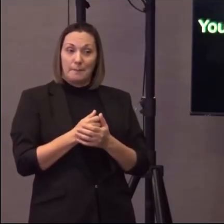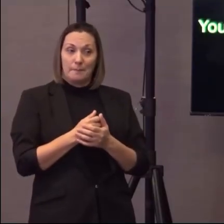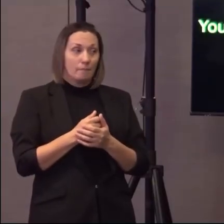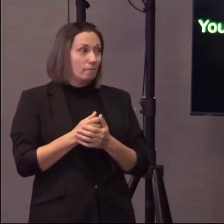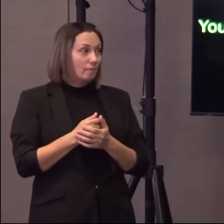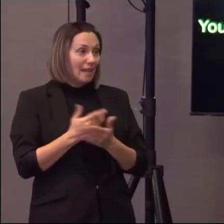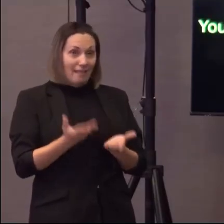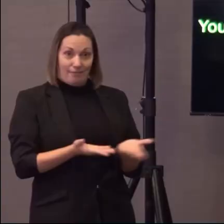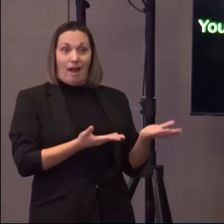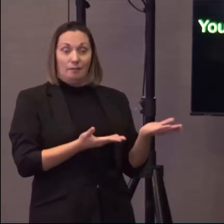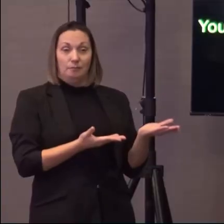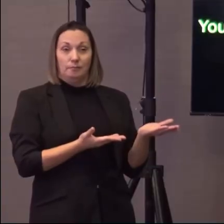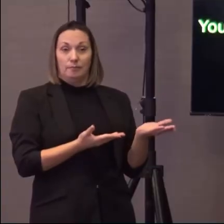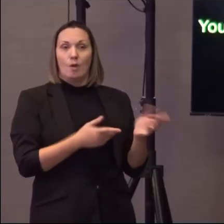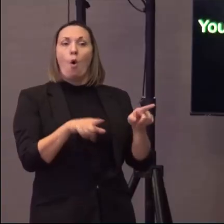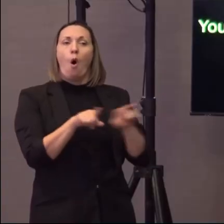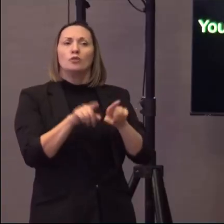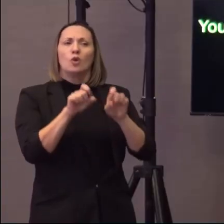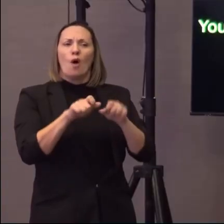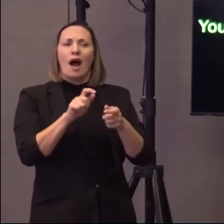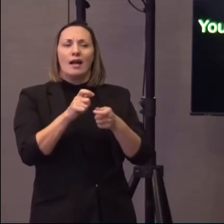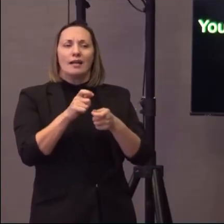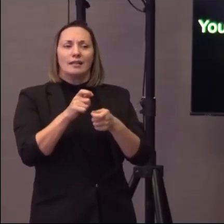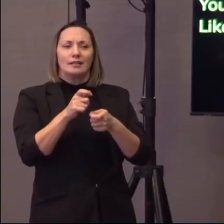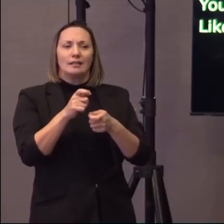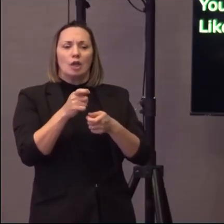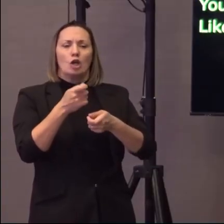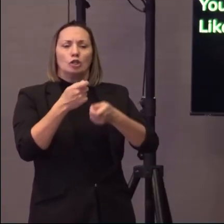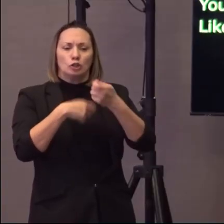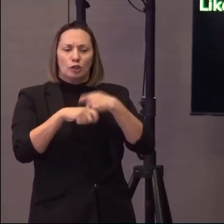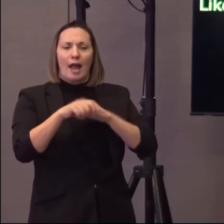like that. I can also change the